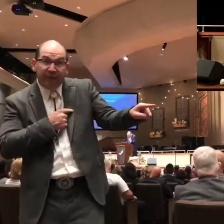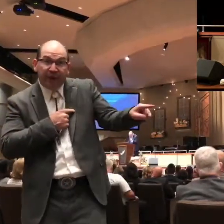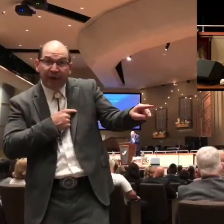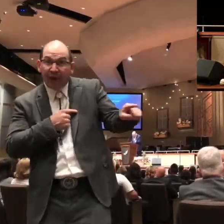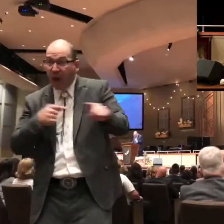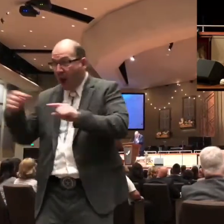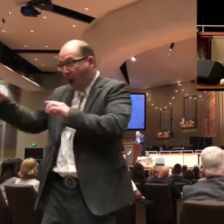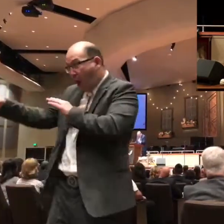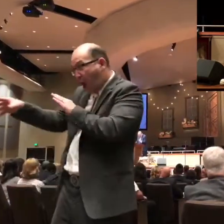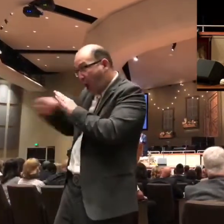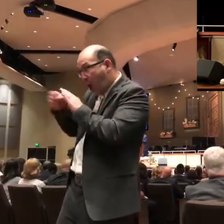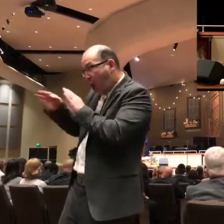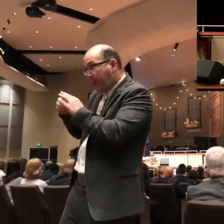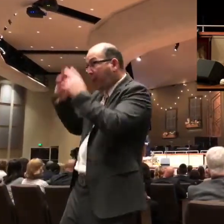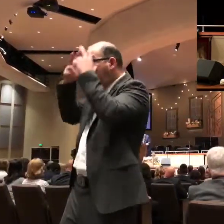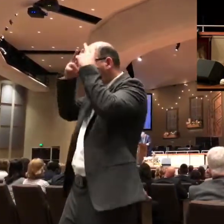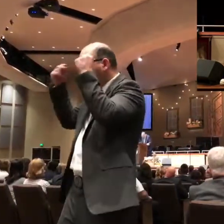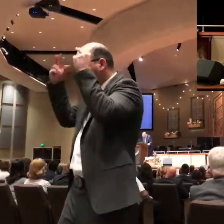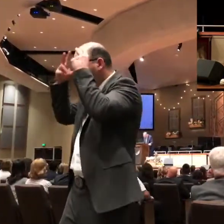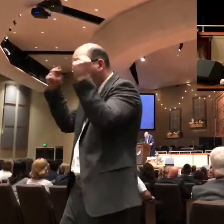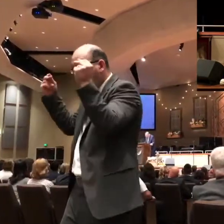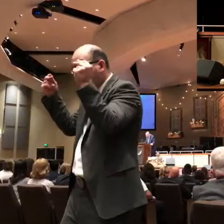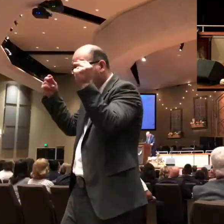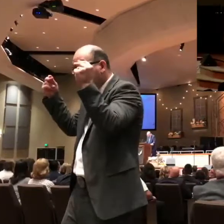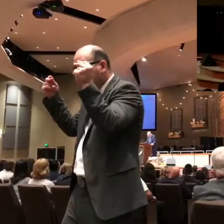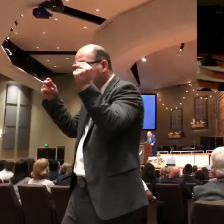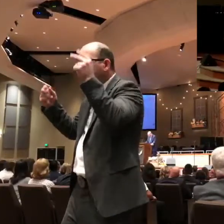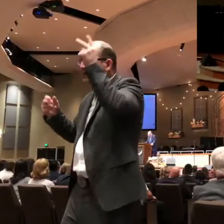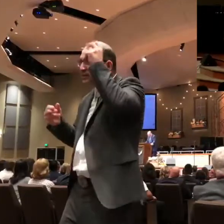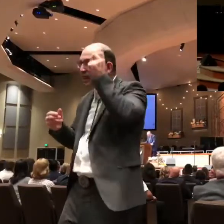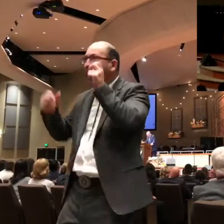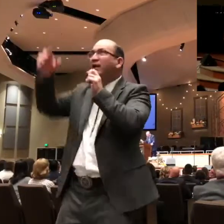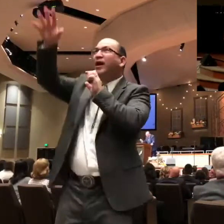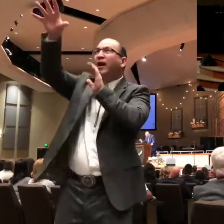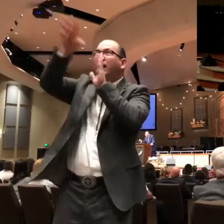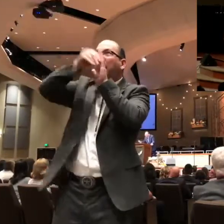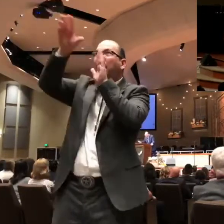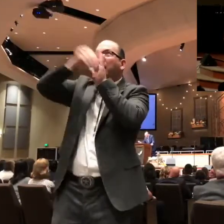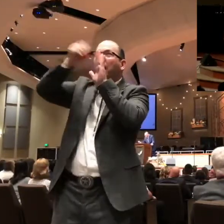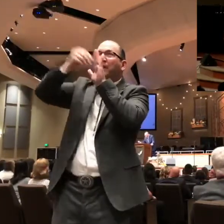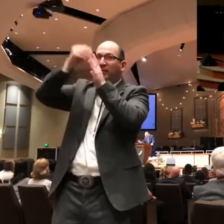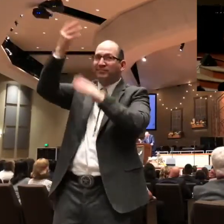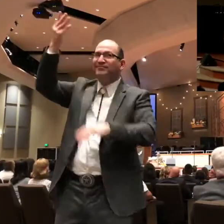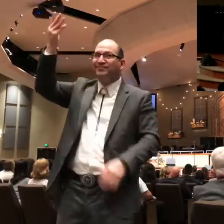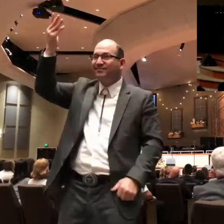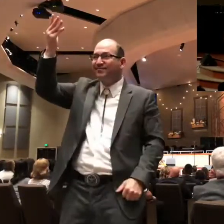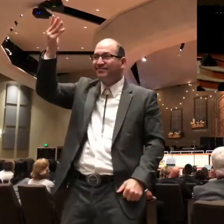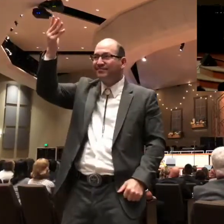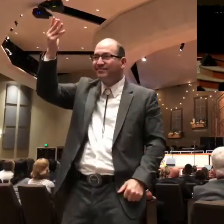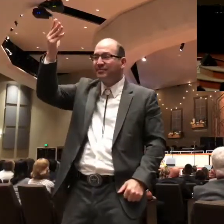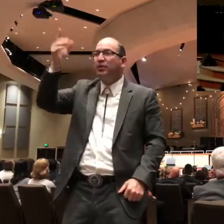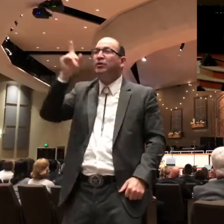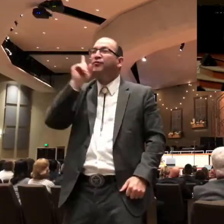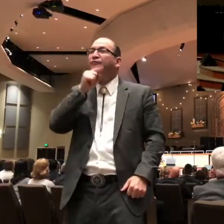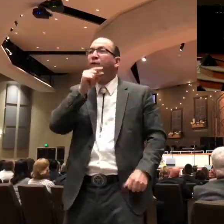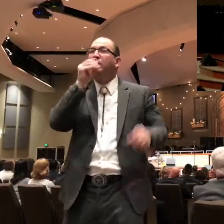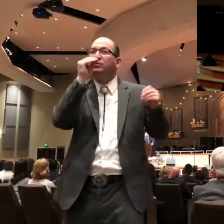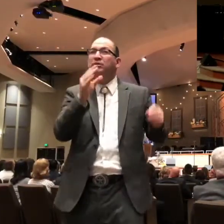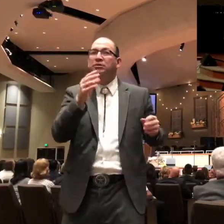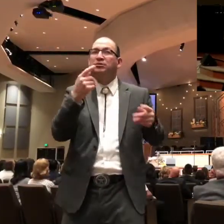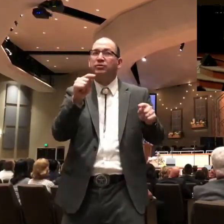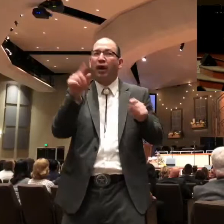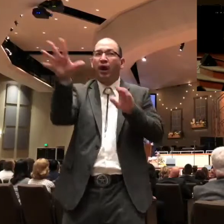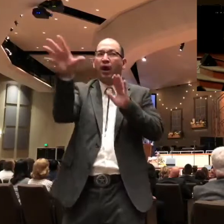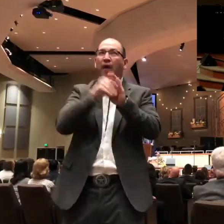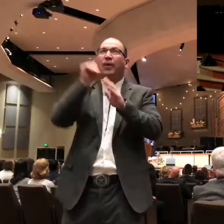an imitator. He imitates what God does. Satan counterfeits. The religious leaders in the last days will have a counterfeit faith, and their purpose